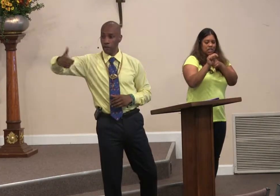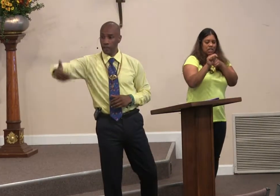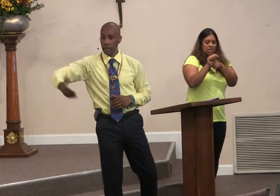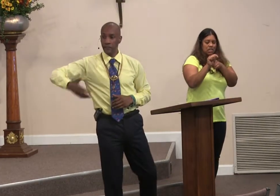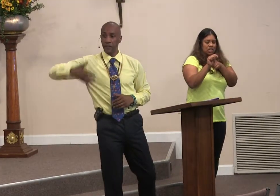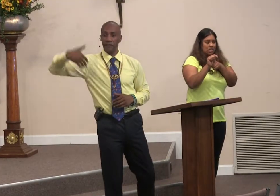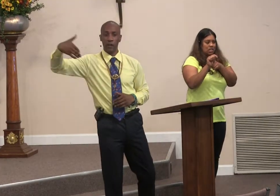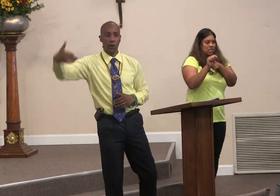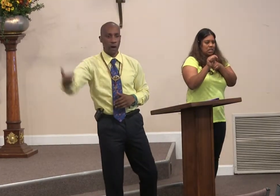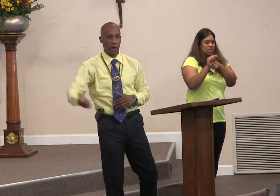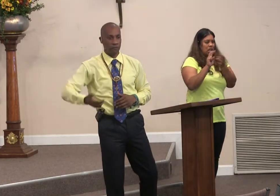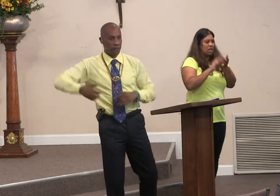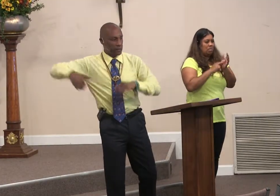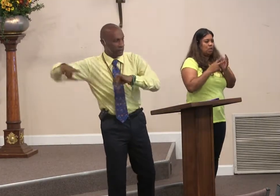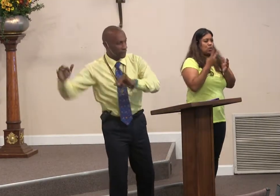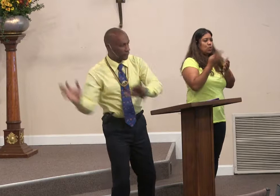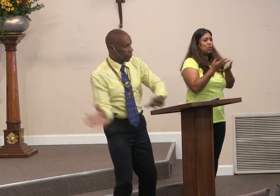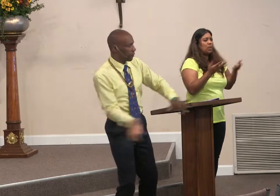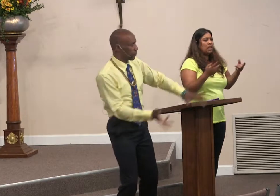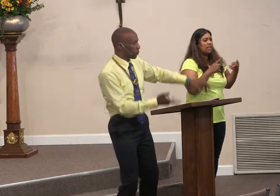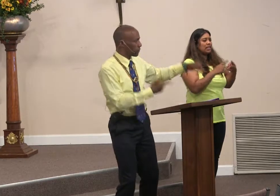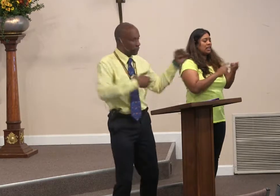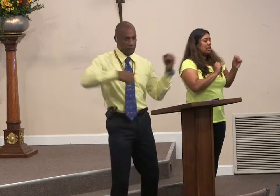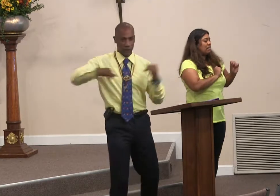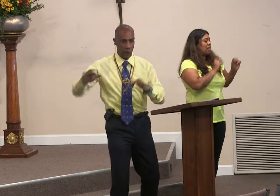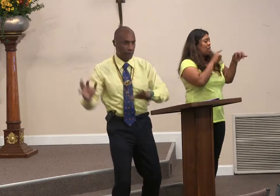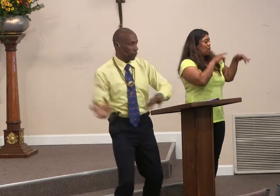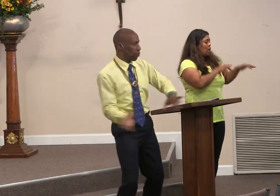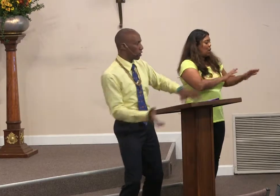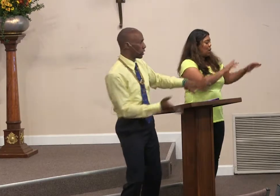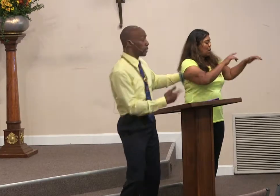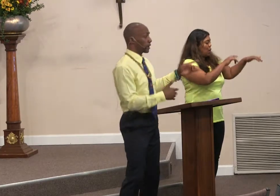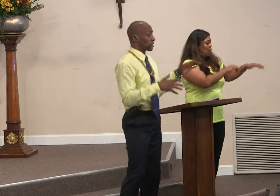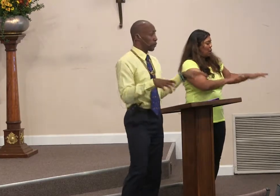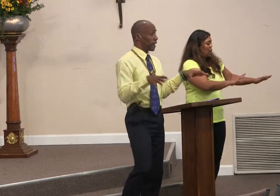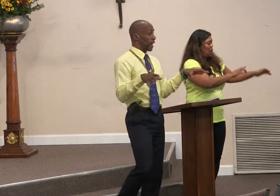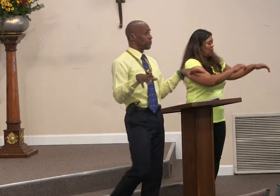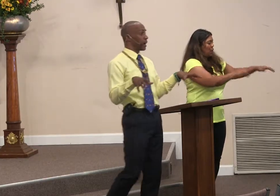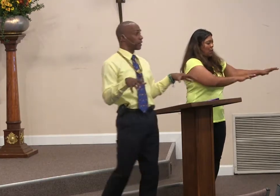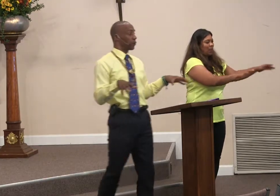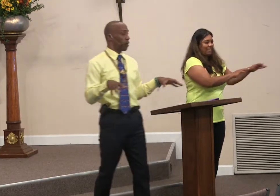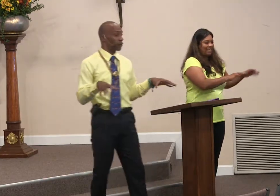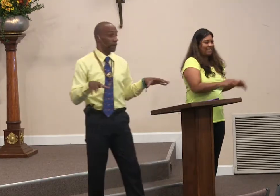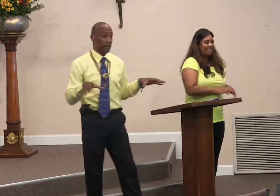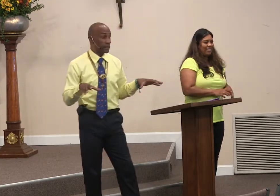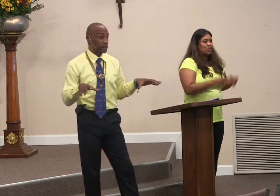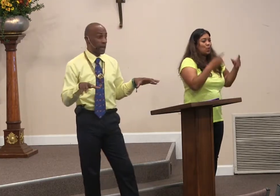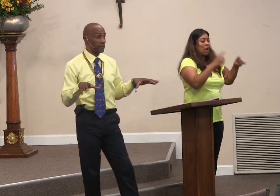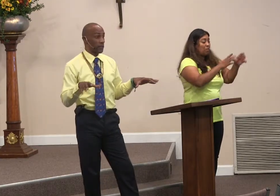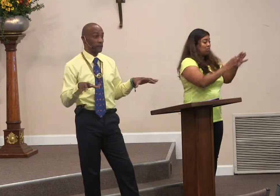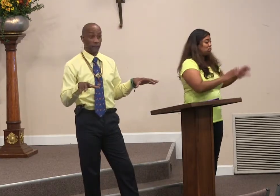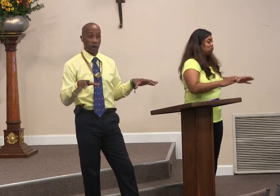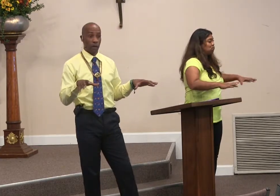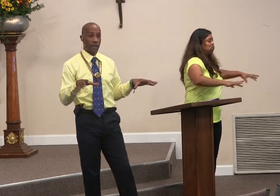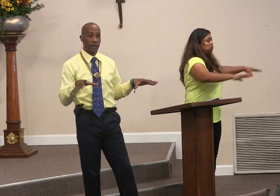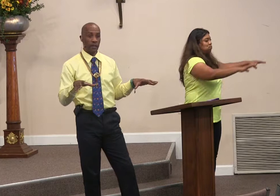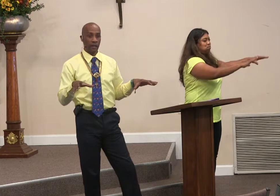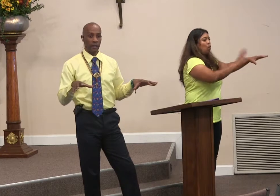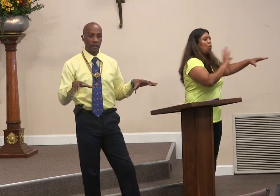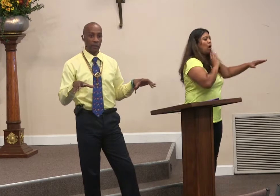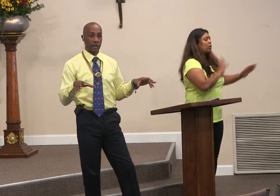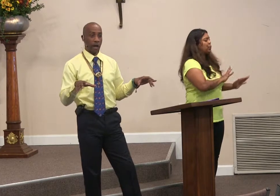things. One, the infinite flow of, the flow of the river, the flow of the water. Because when a body of water is not